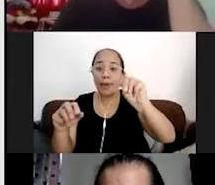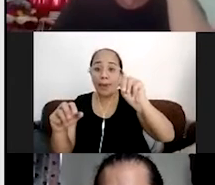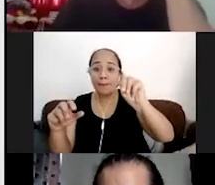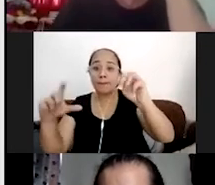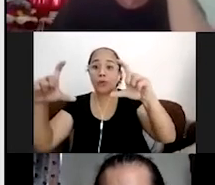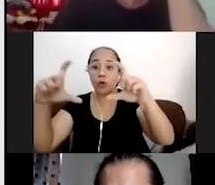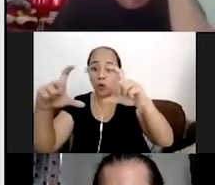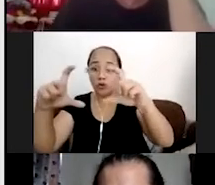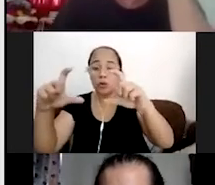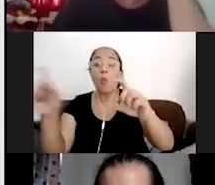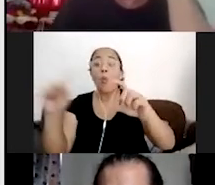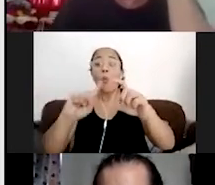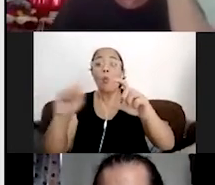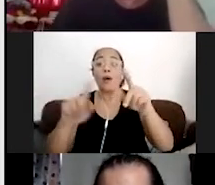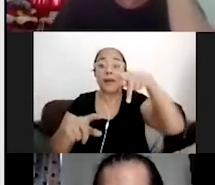20.